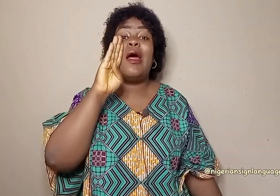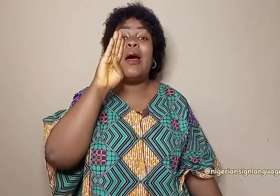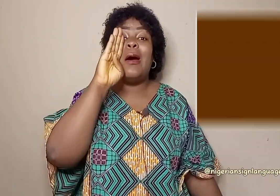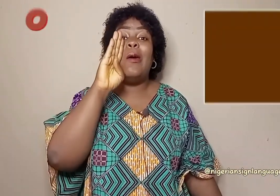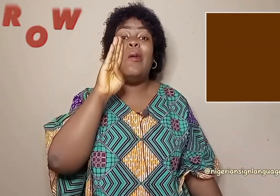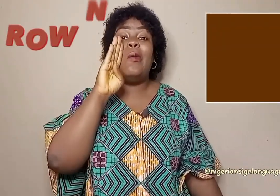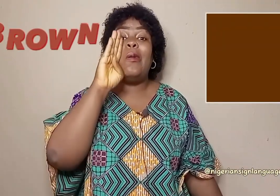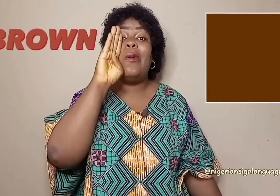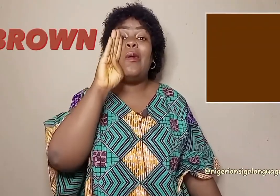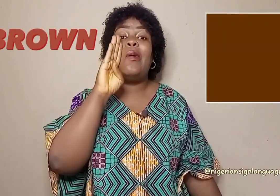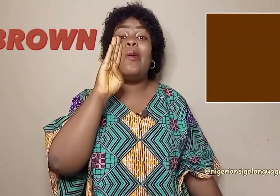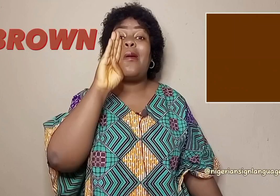brown,